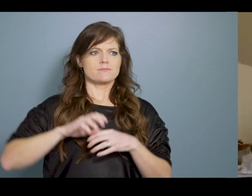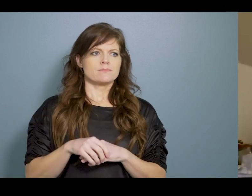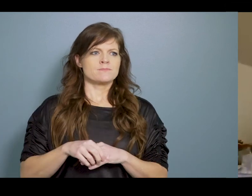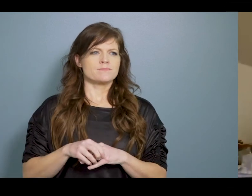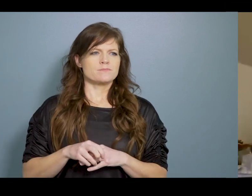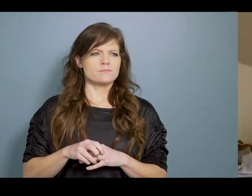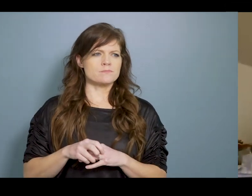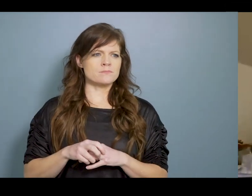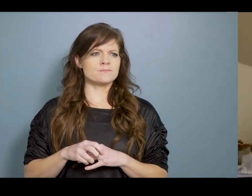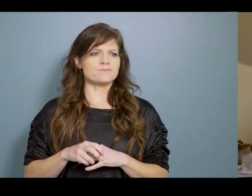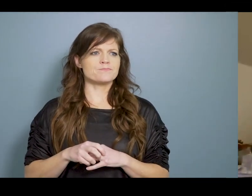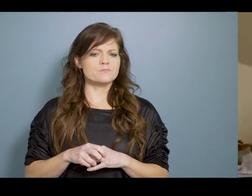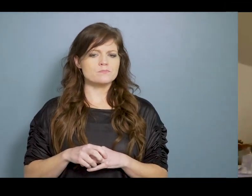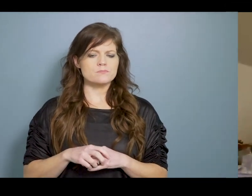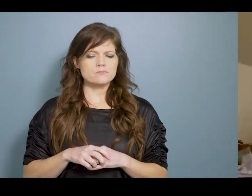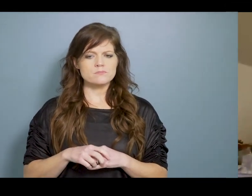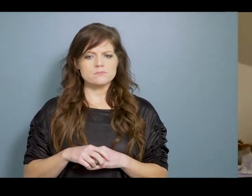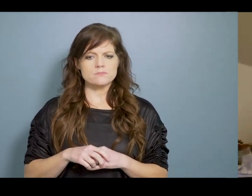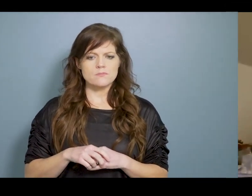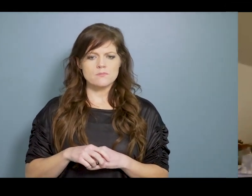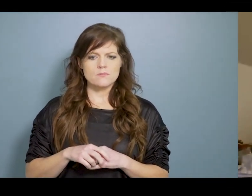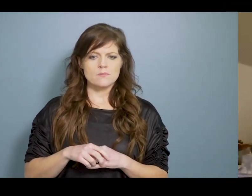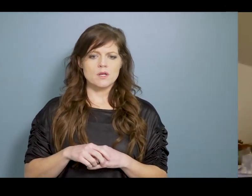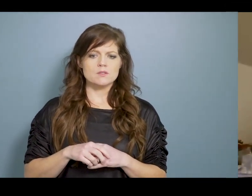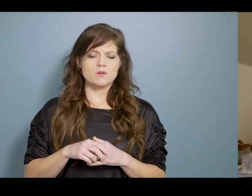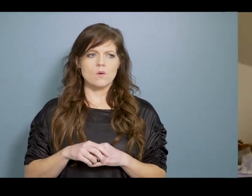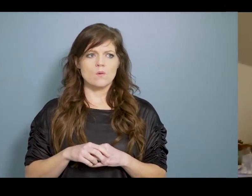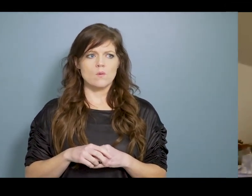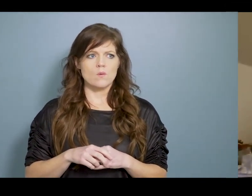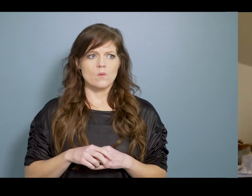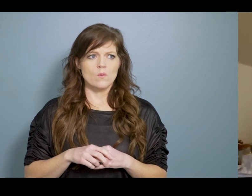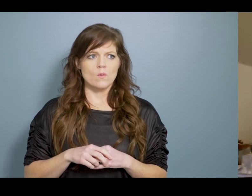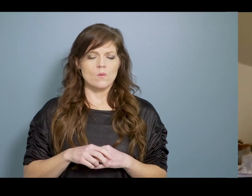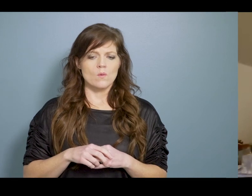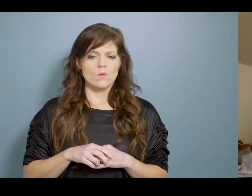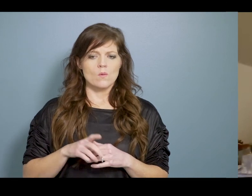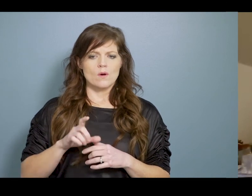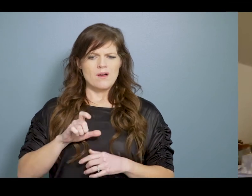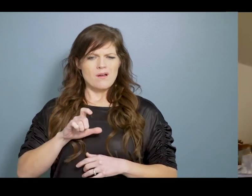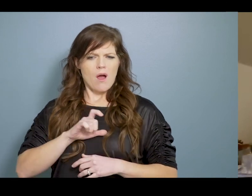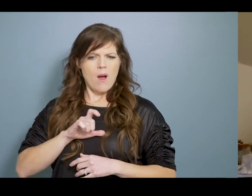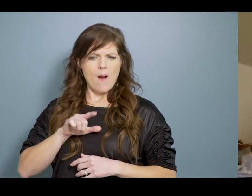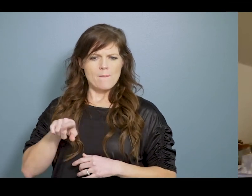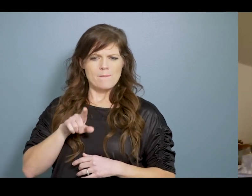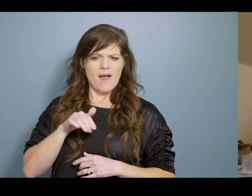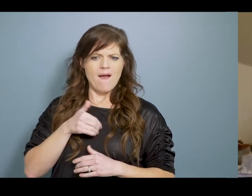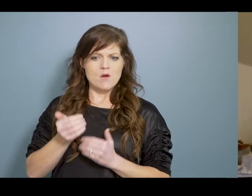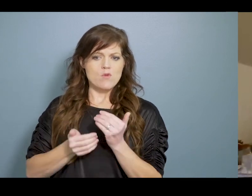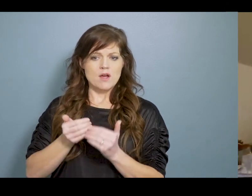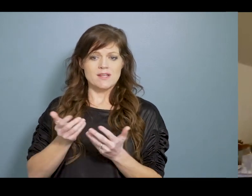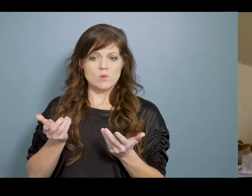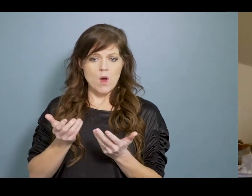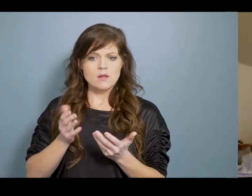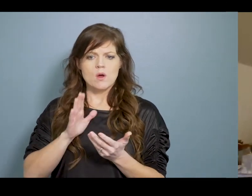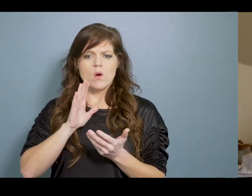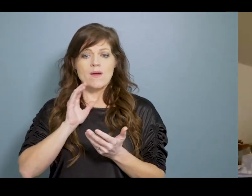feel unsafe, we have a process, and that process is to get a hold of one